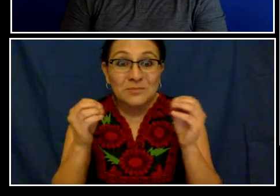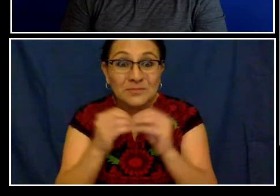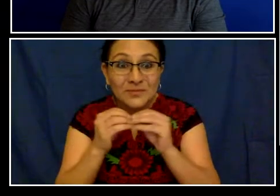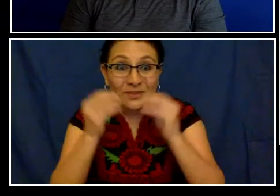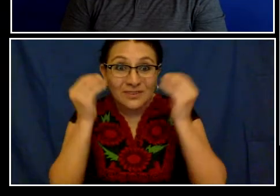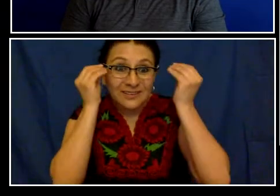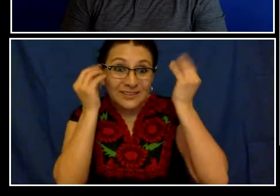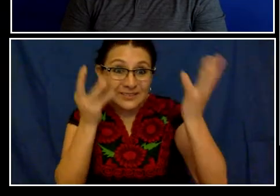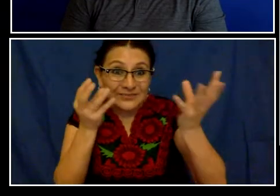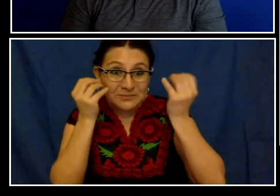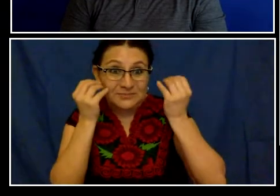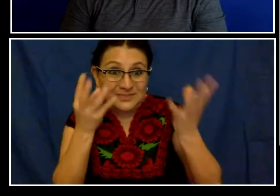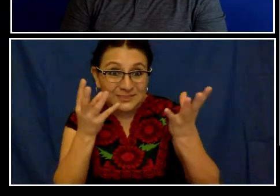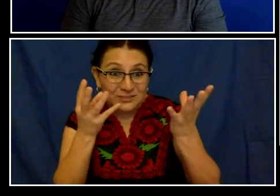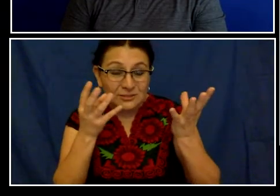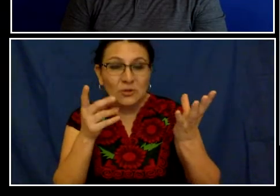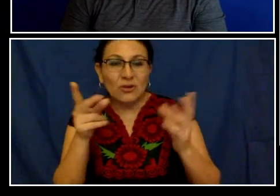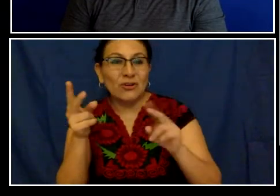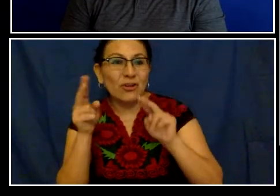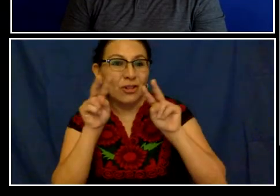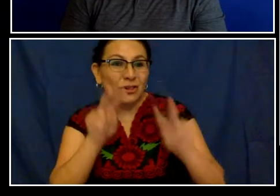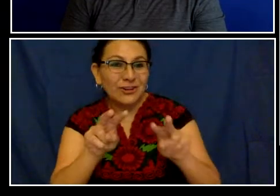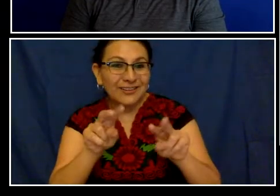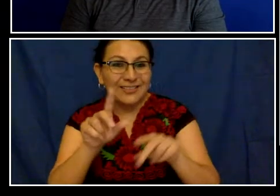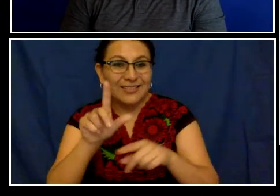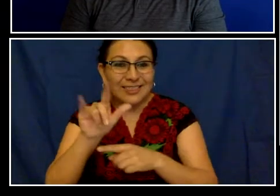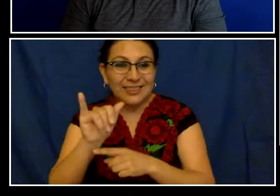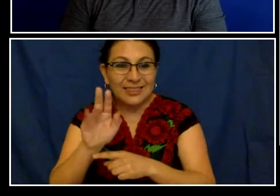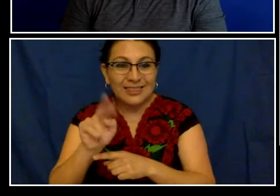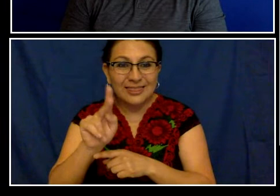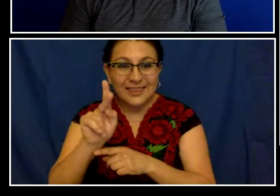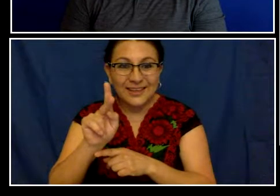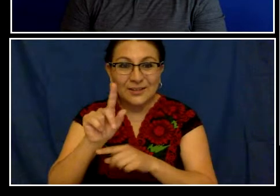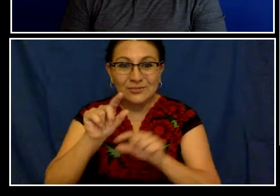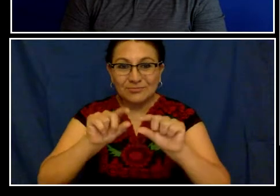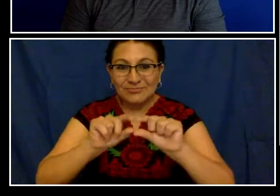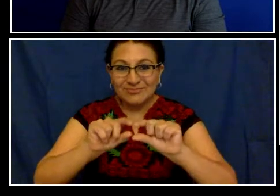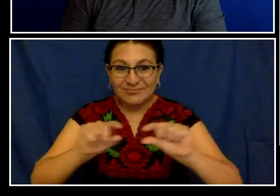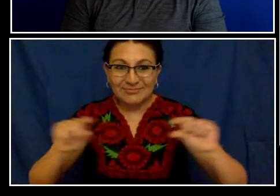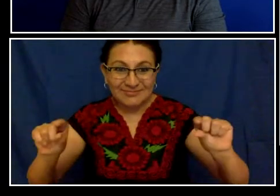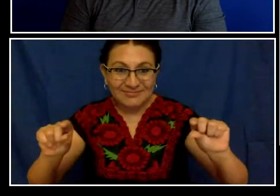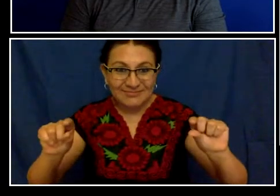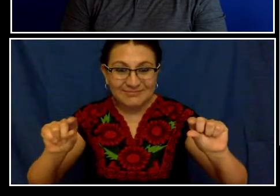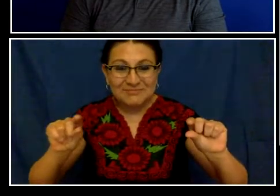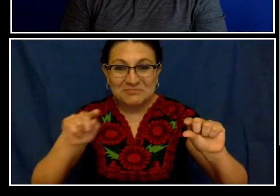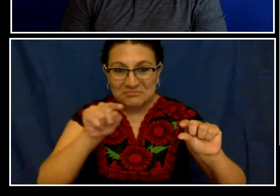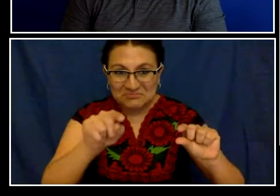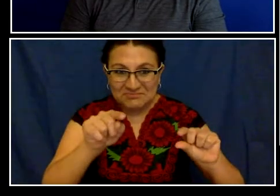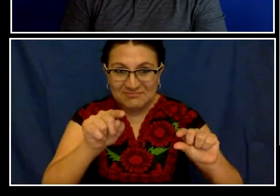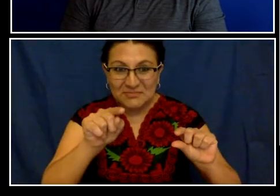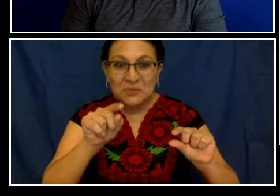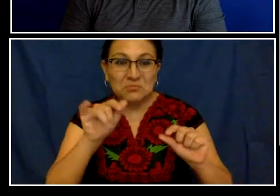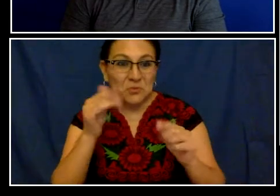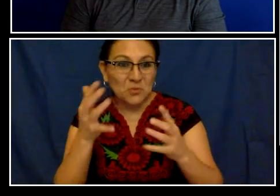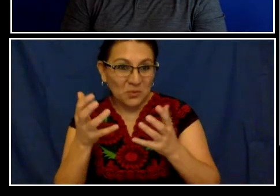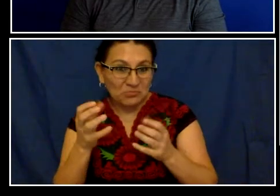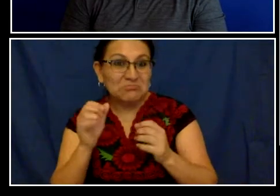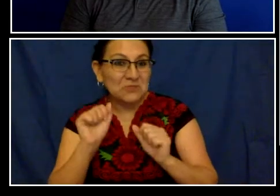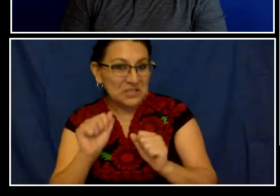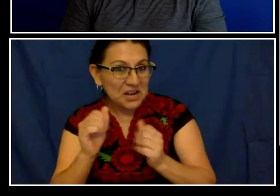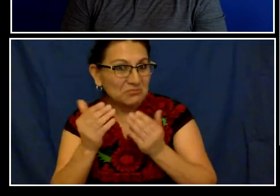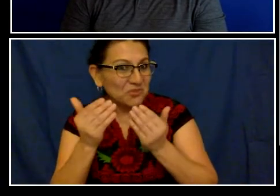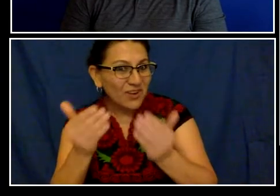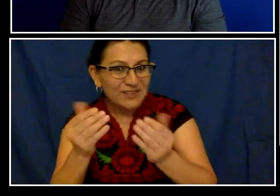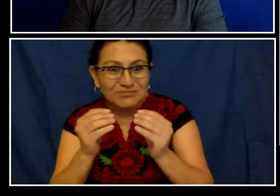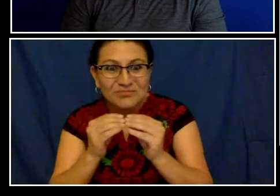Latin, because if you want to get some more information about the Latin music legend forever stamps, there is a link at the bottom of the slide. You